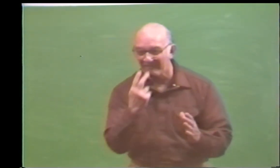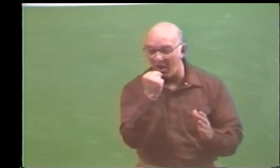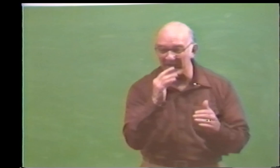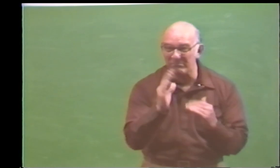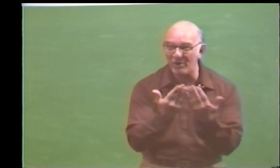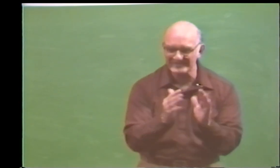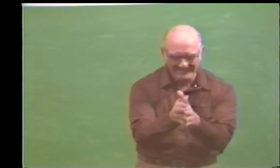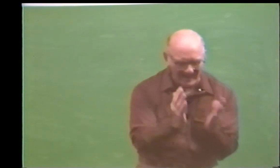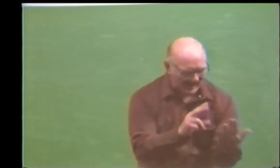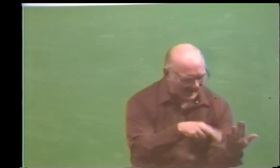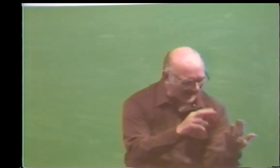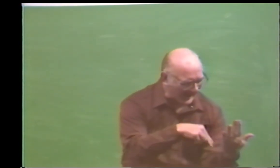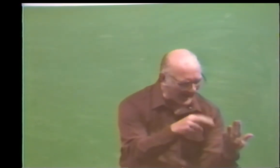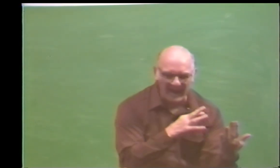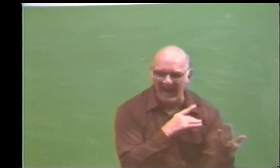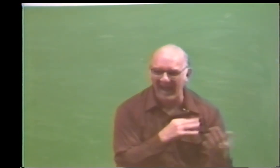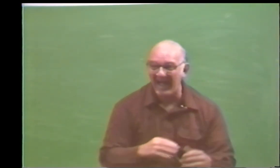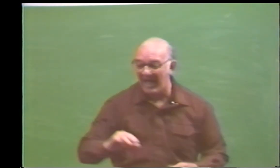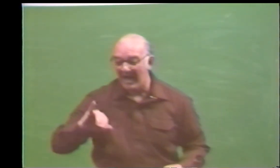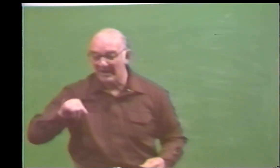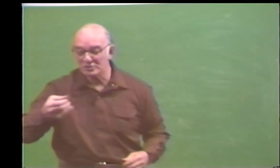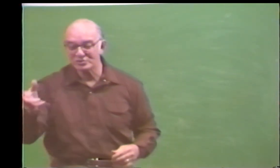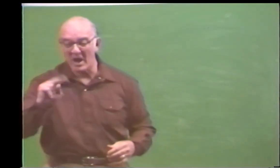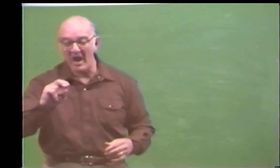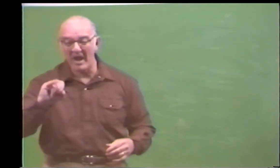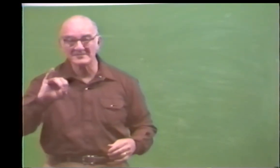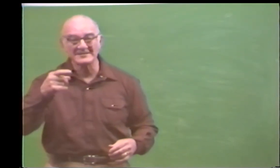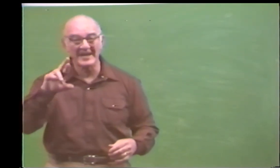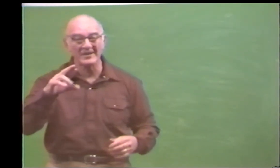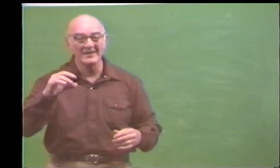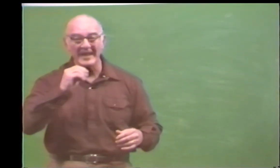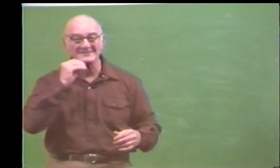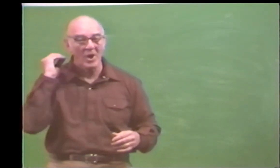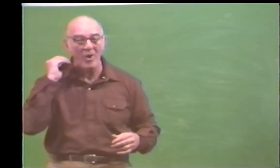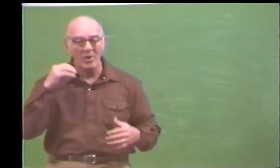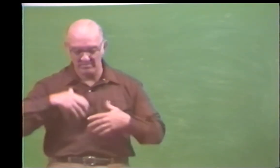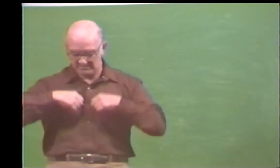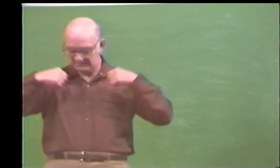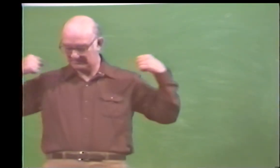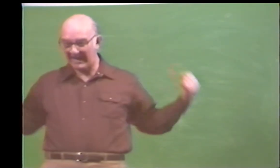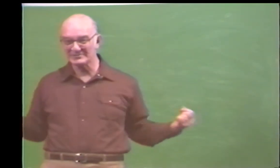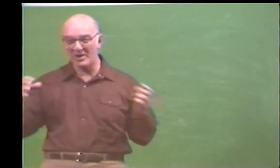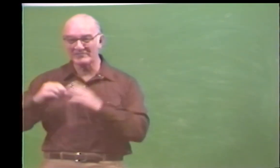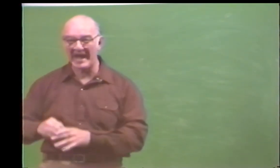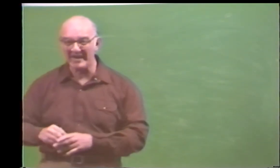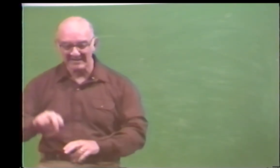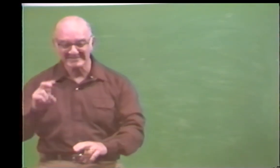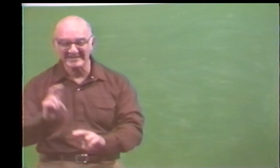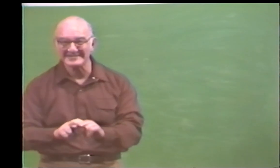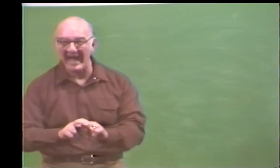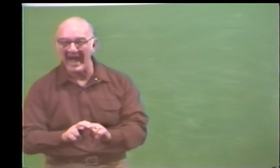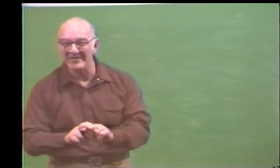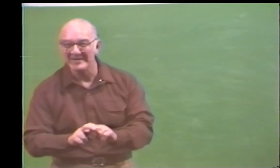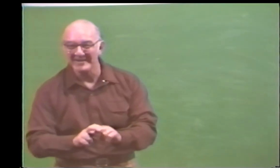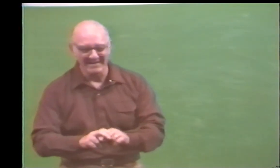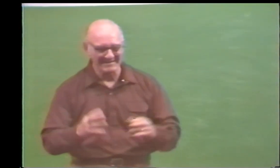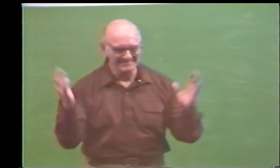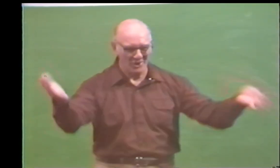Funny books. And John Singer gets home, takes off hat, sits down.